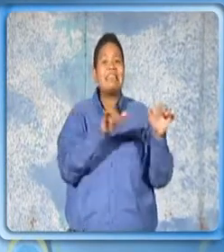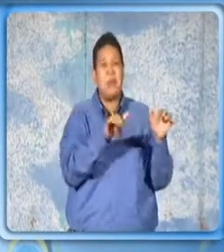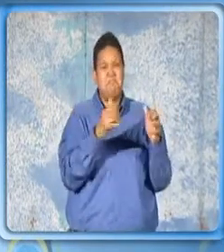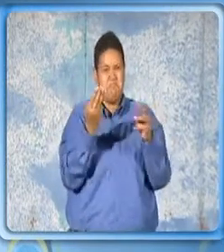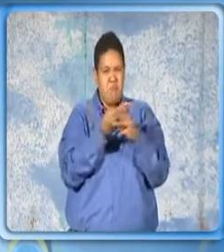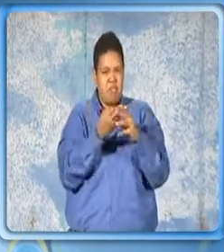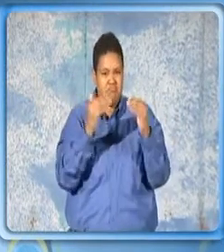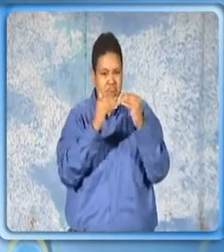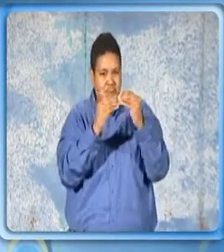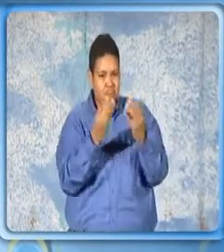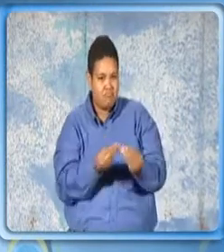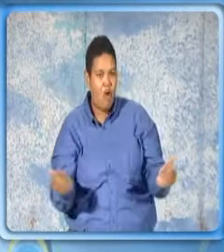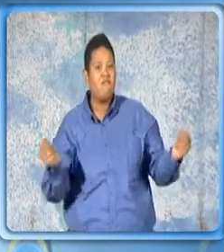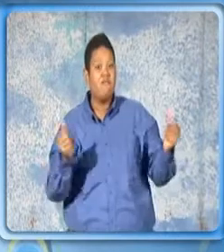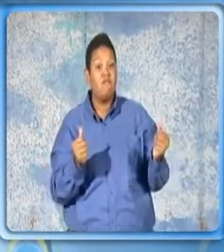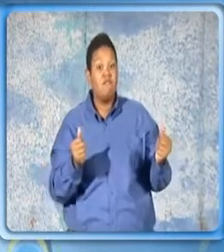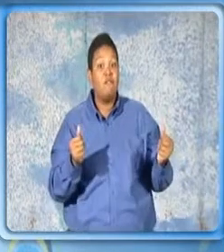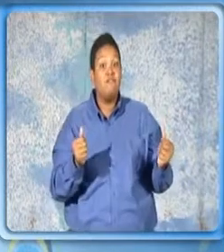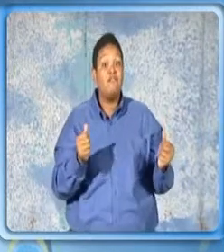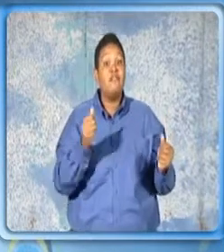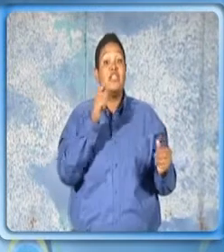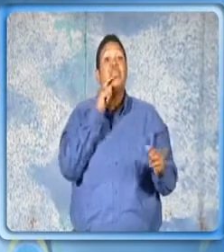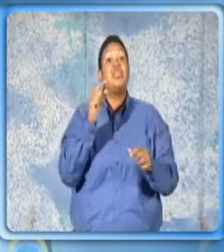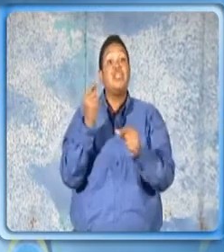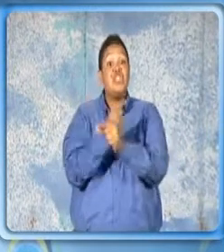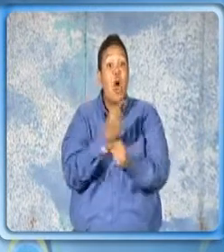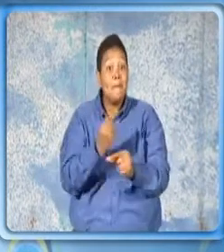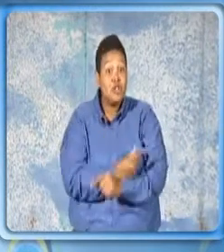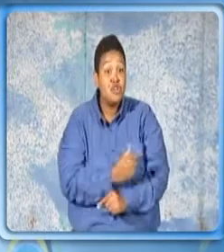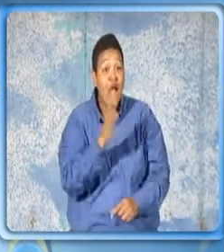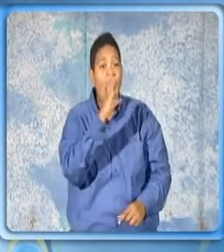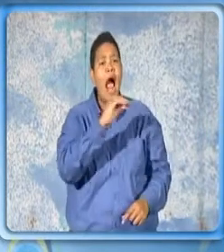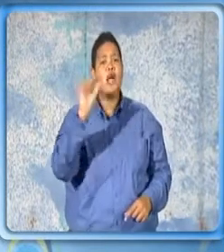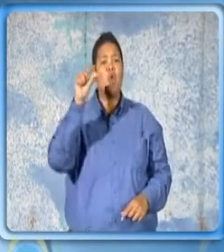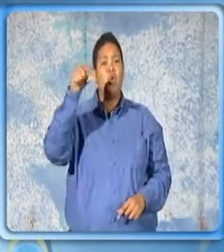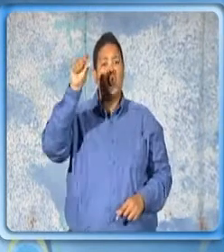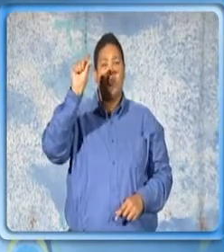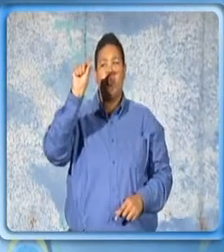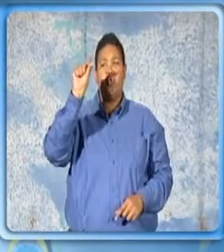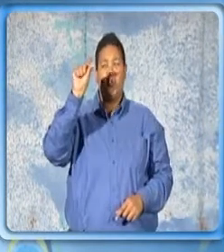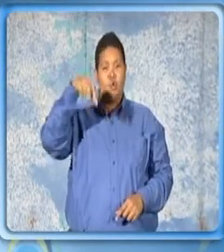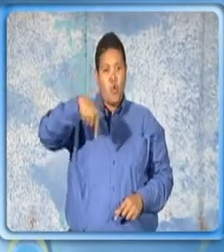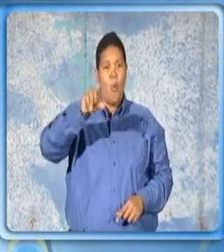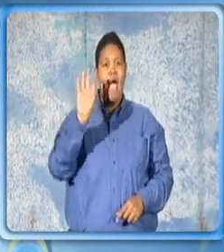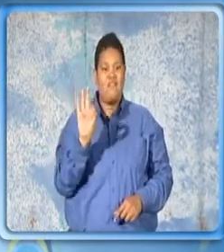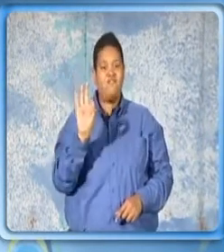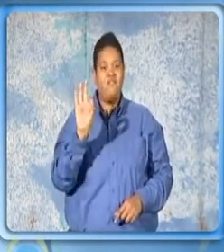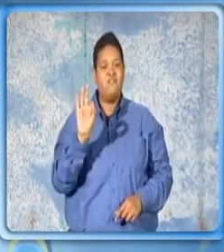equations, coordinate geometry, and quadratic functions.